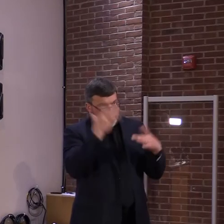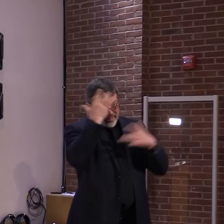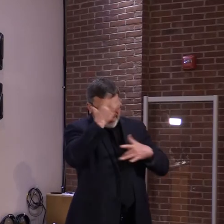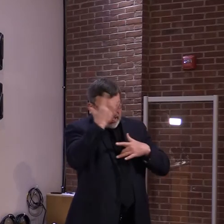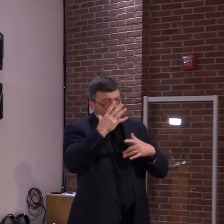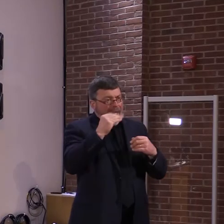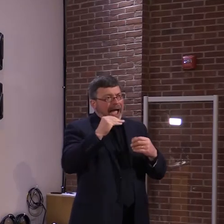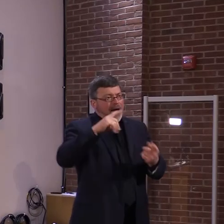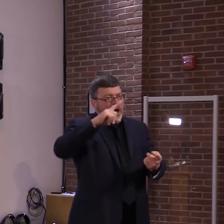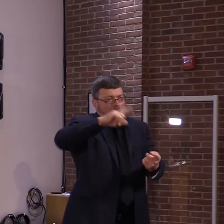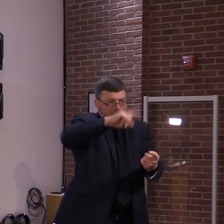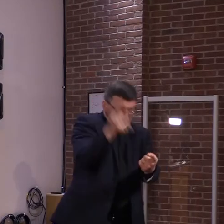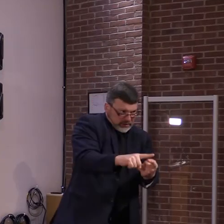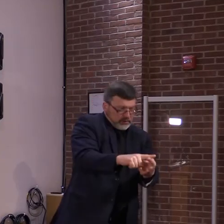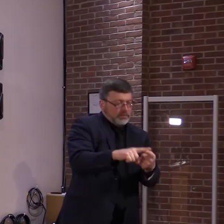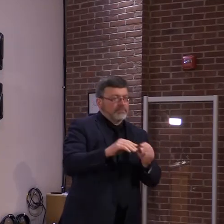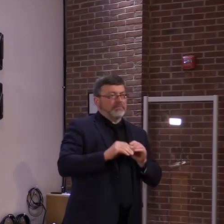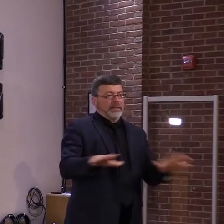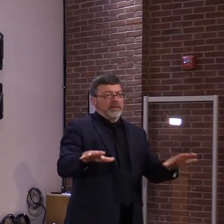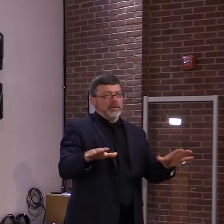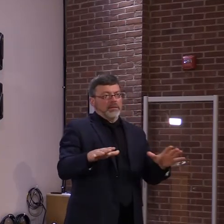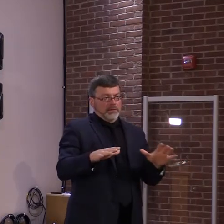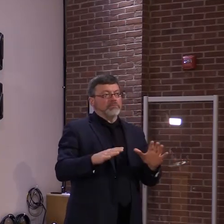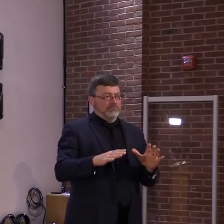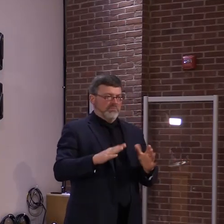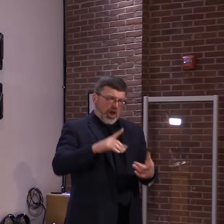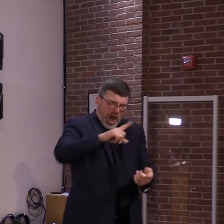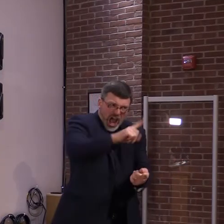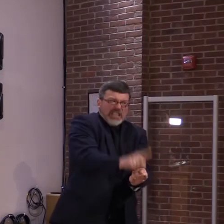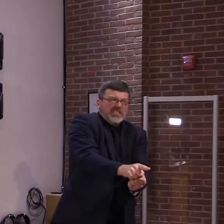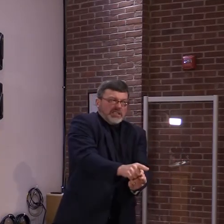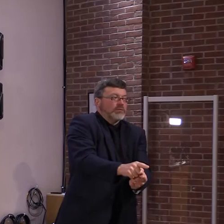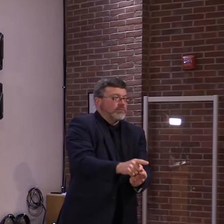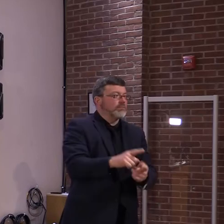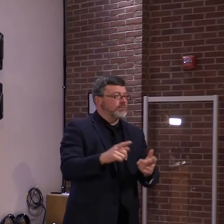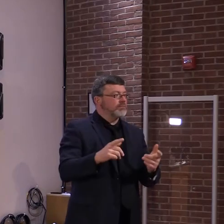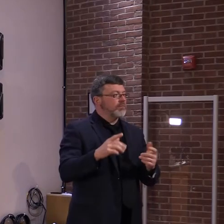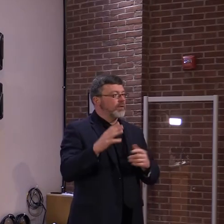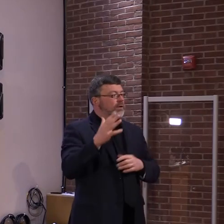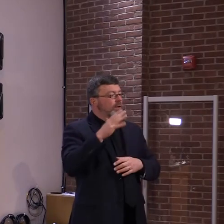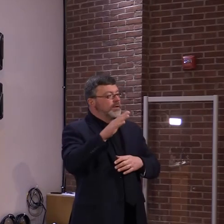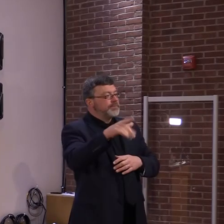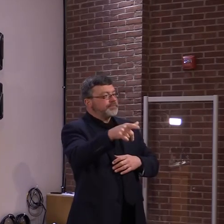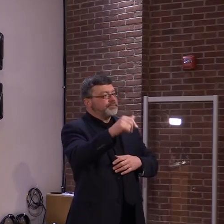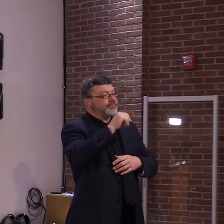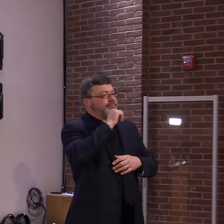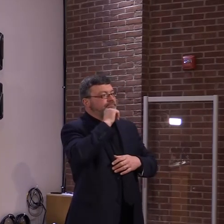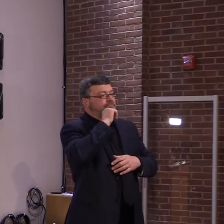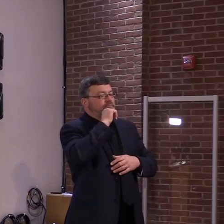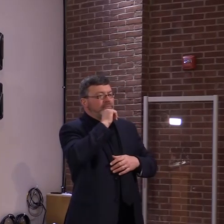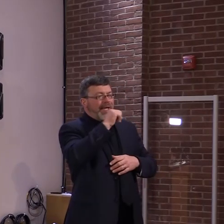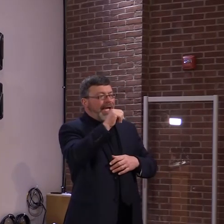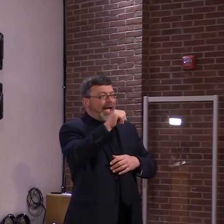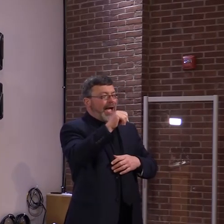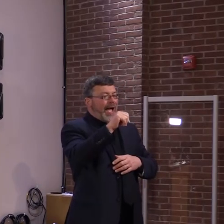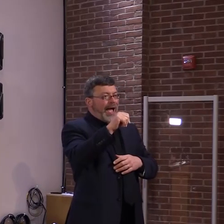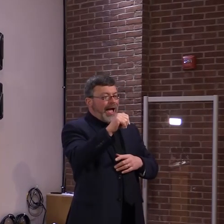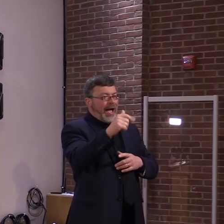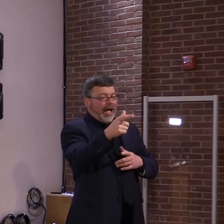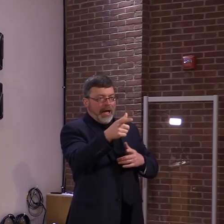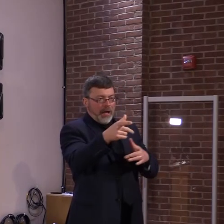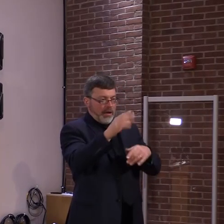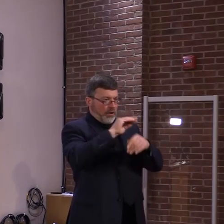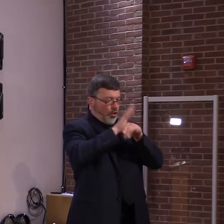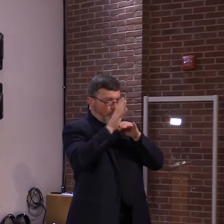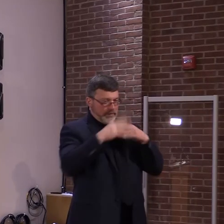be able to generate the same viral load in their nose of coronavirus once they've been vaccinated.